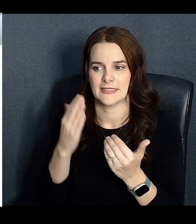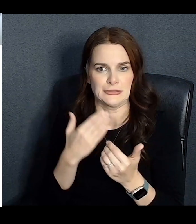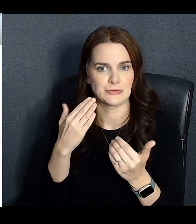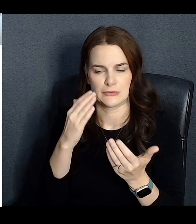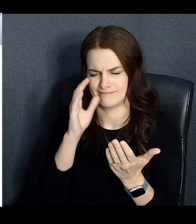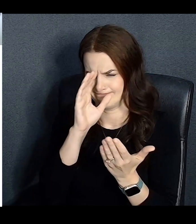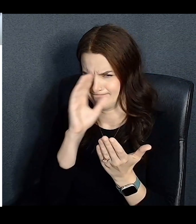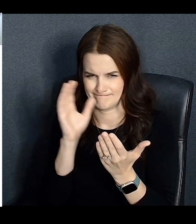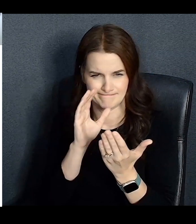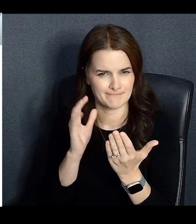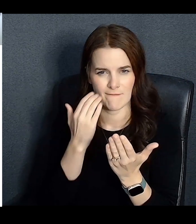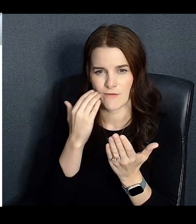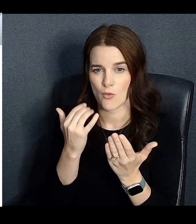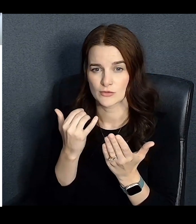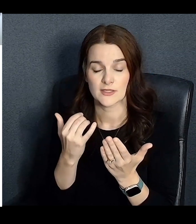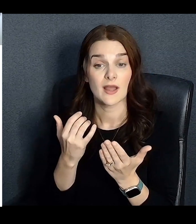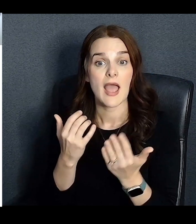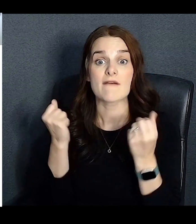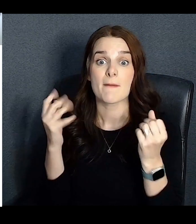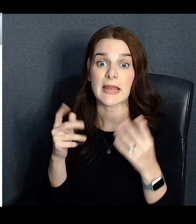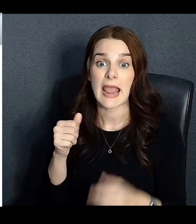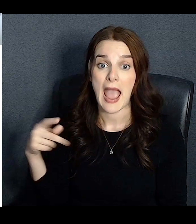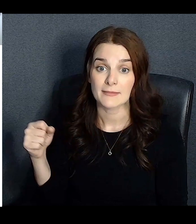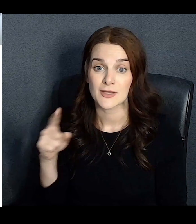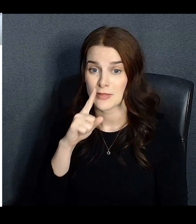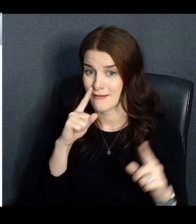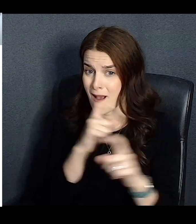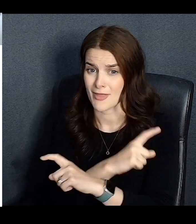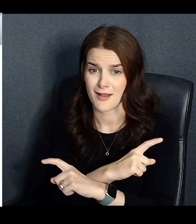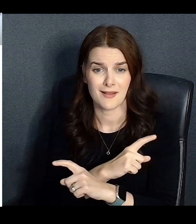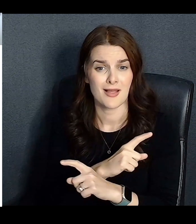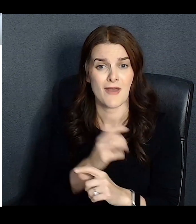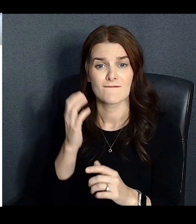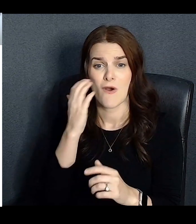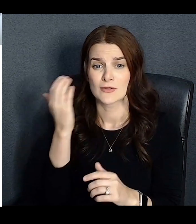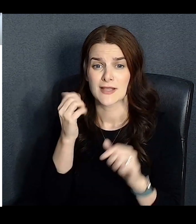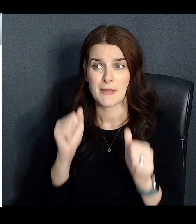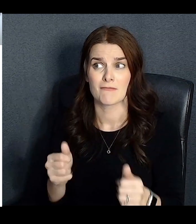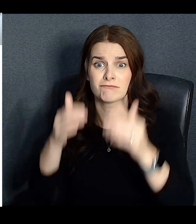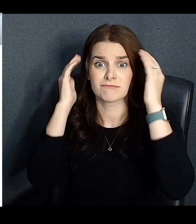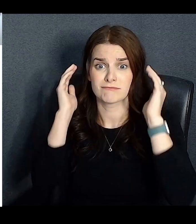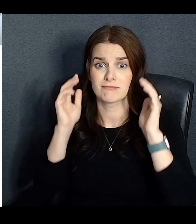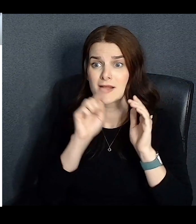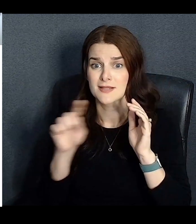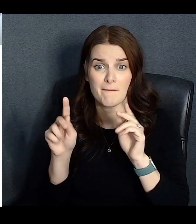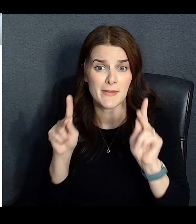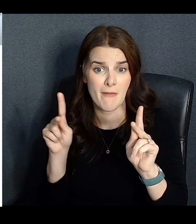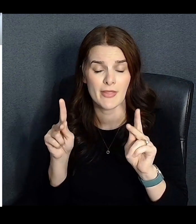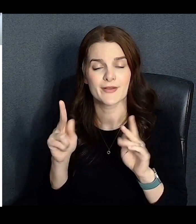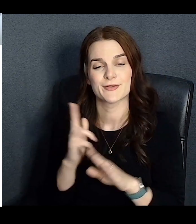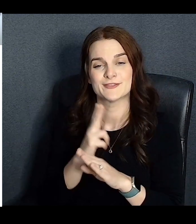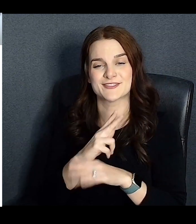for us to navigate our phones, right? As we navigate, we see we have like a million apps. It's really complicated, especially if these phones can be overwhelming to some